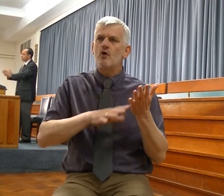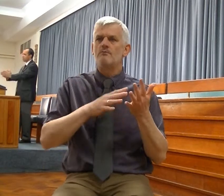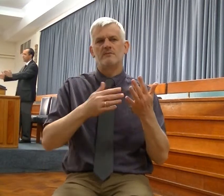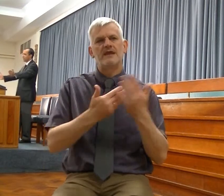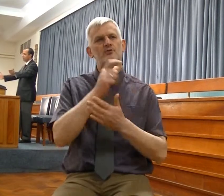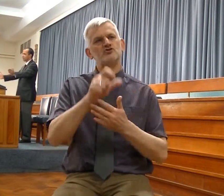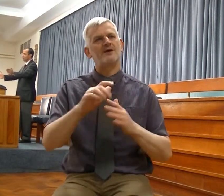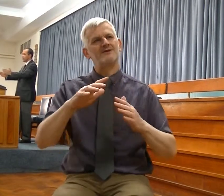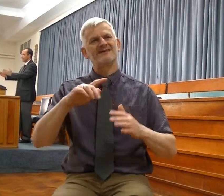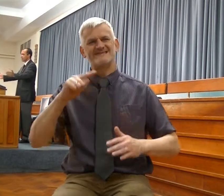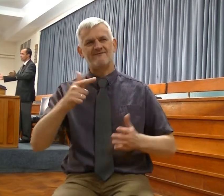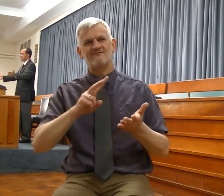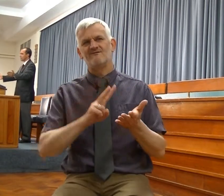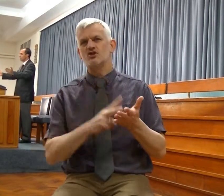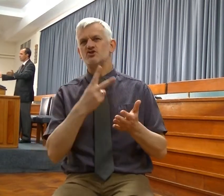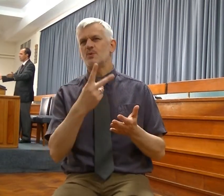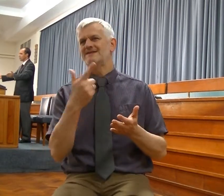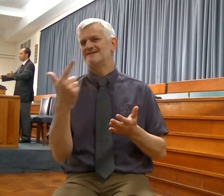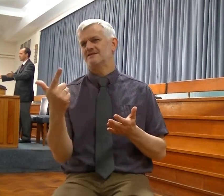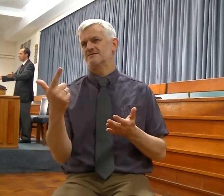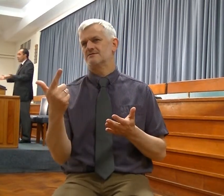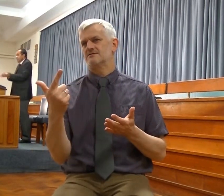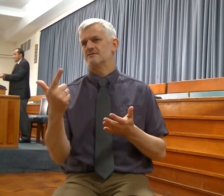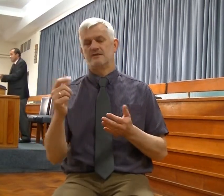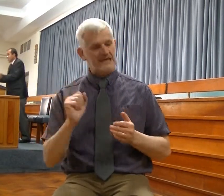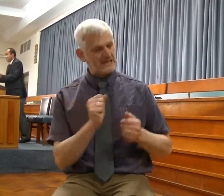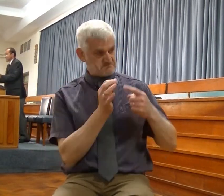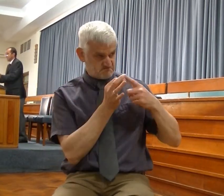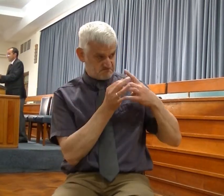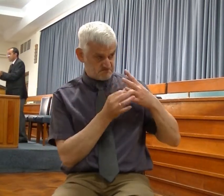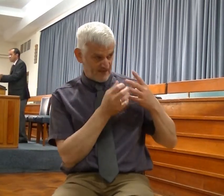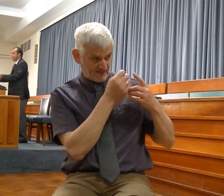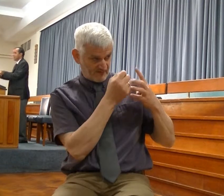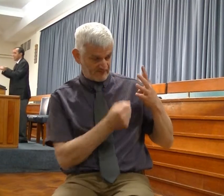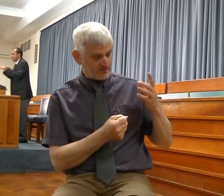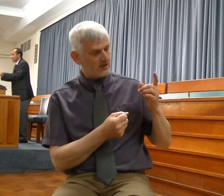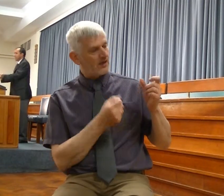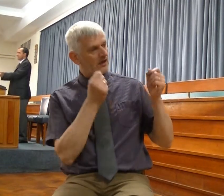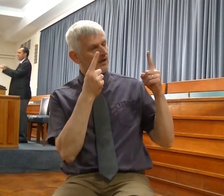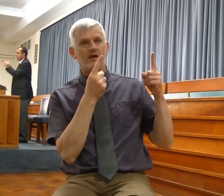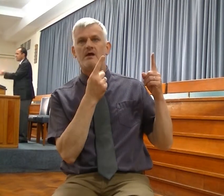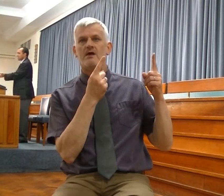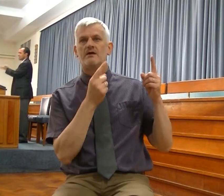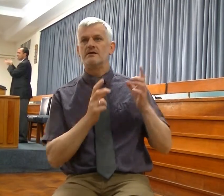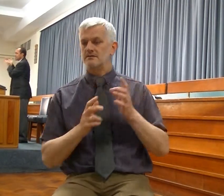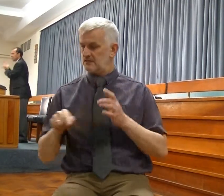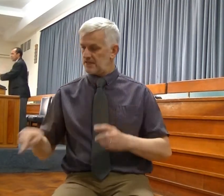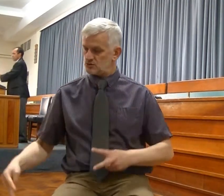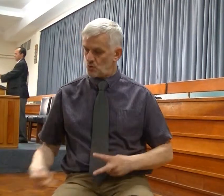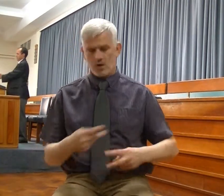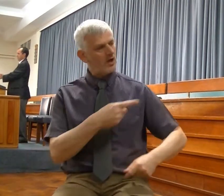verse 26. All those qualificatives are said there about the Lord Jesus Christ. But he realized that. This man realized